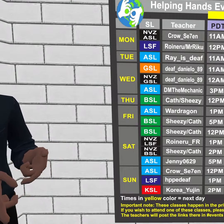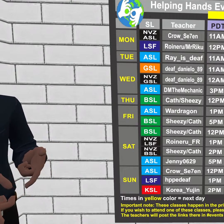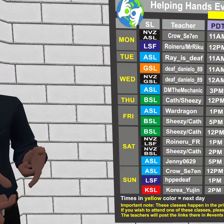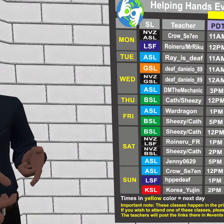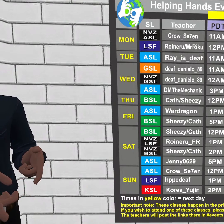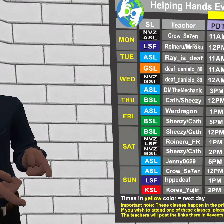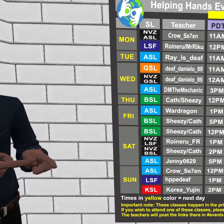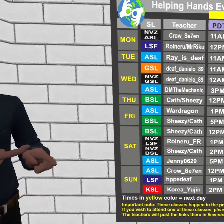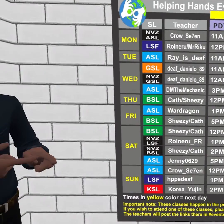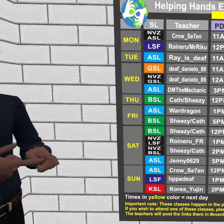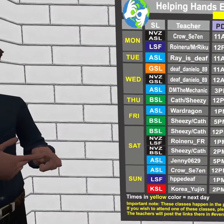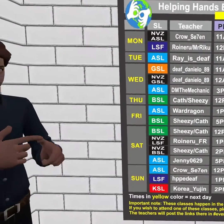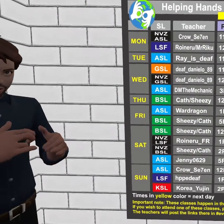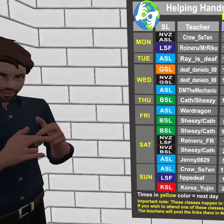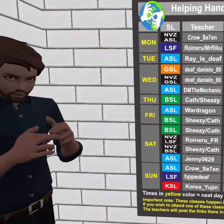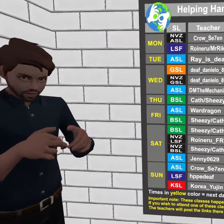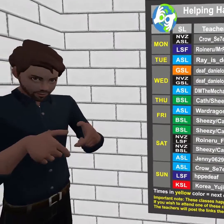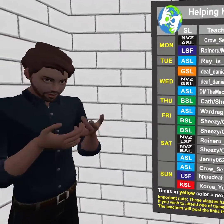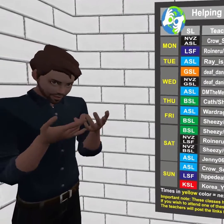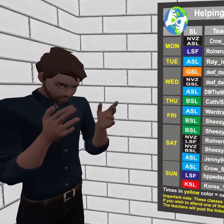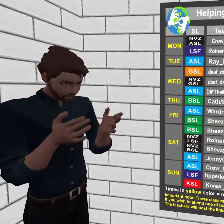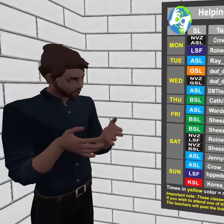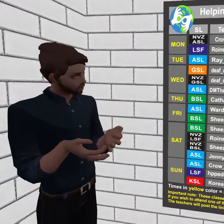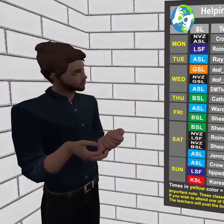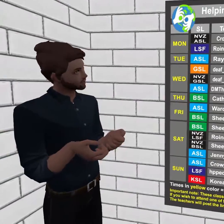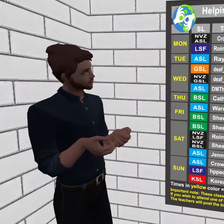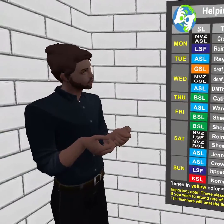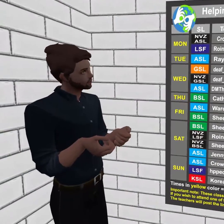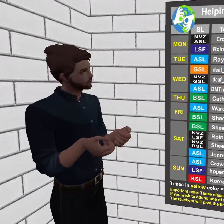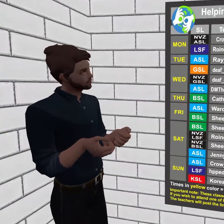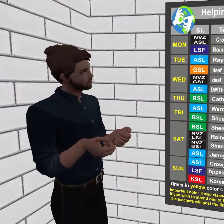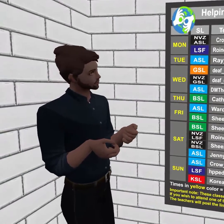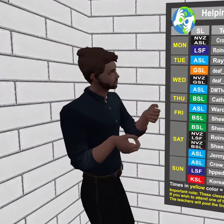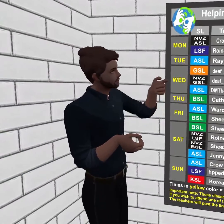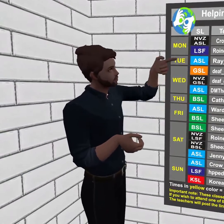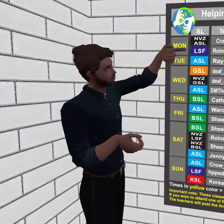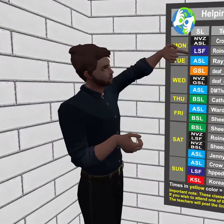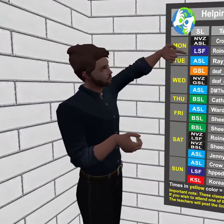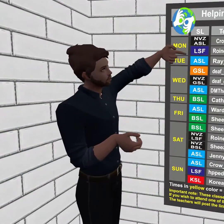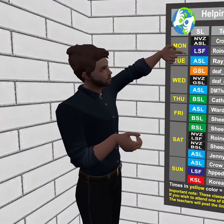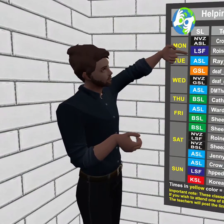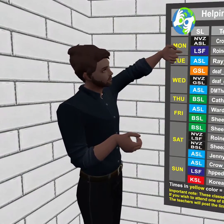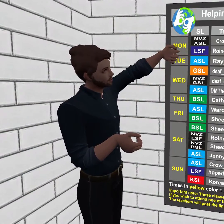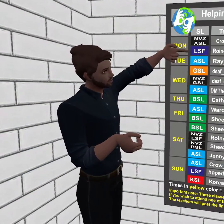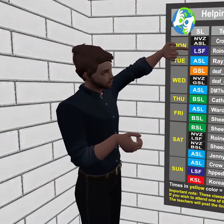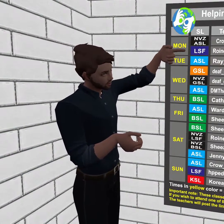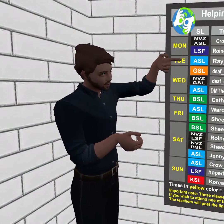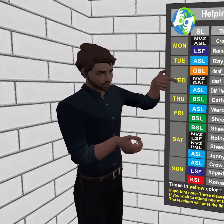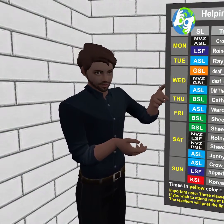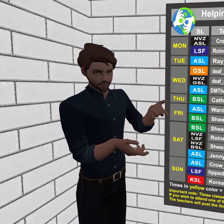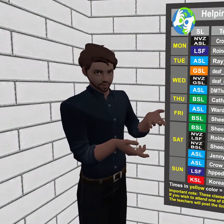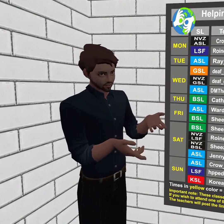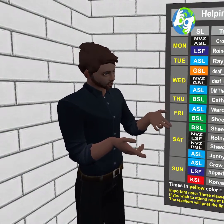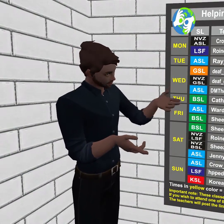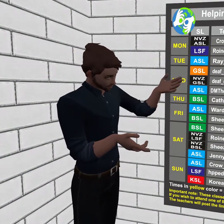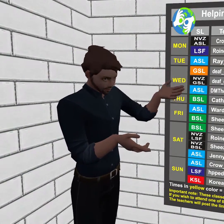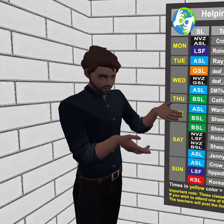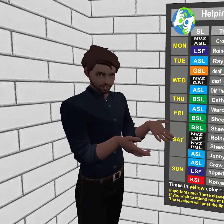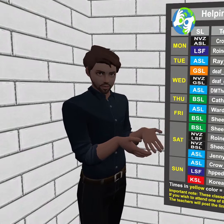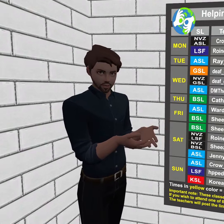Because like you said, your goal is to be able to communicate in VR, so even if it's not French, you could just